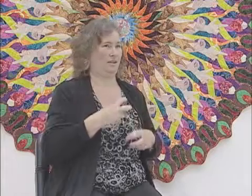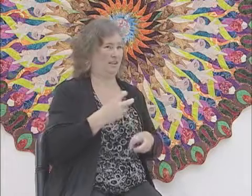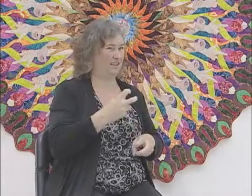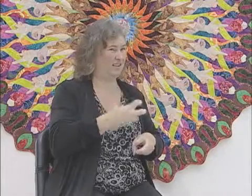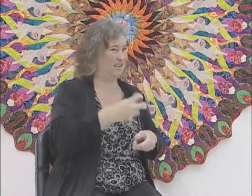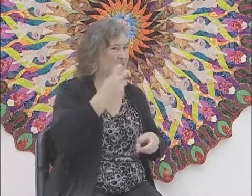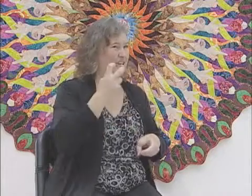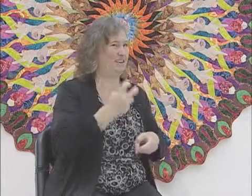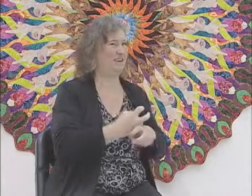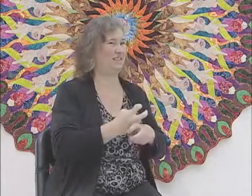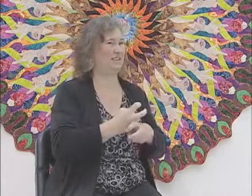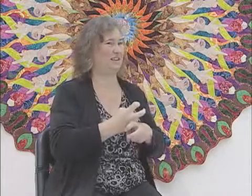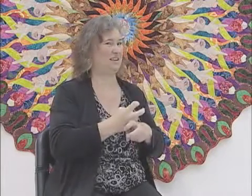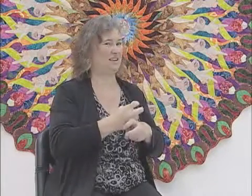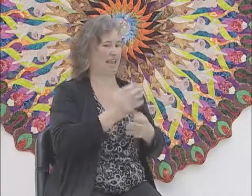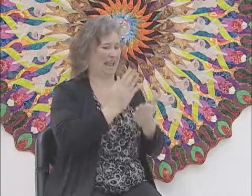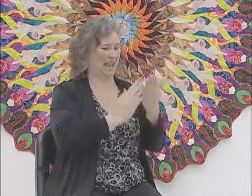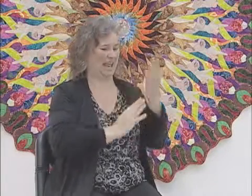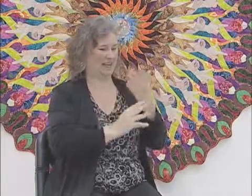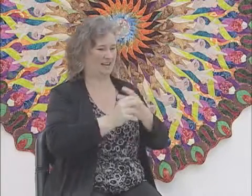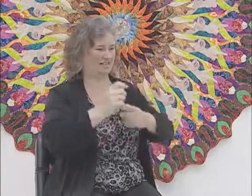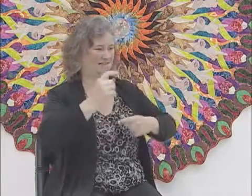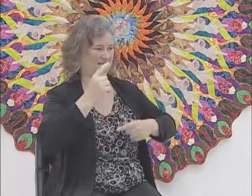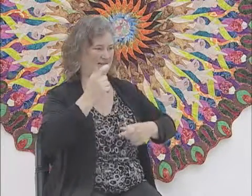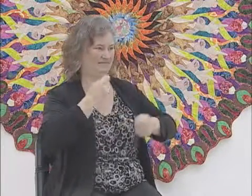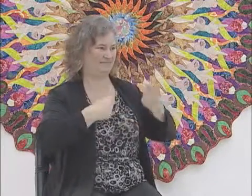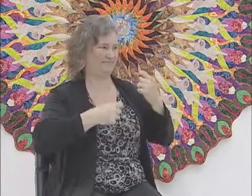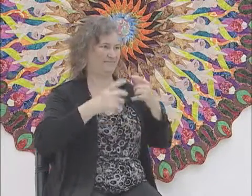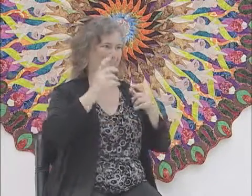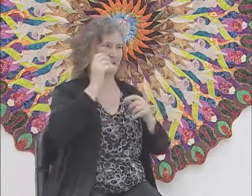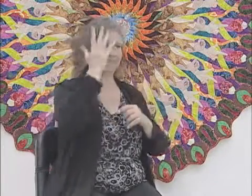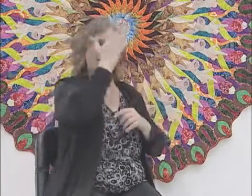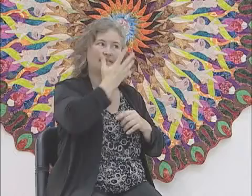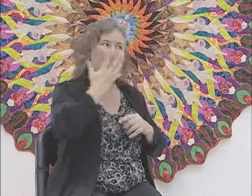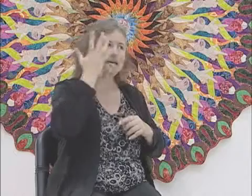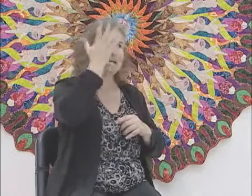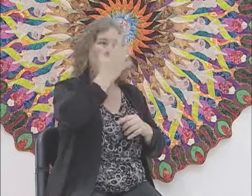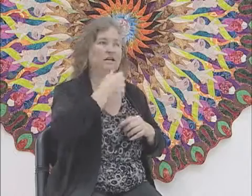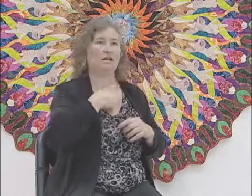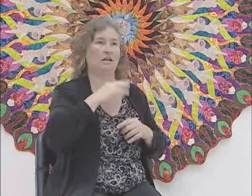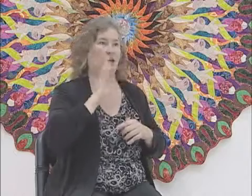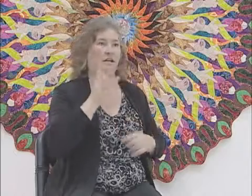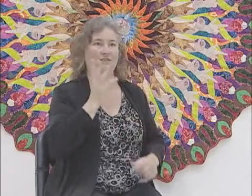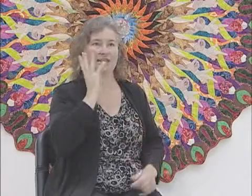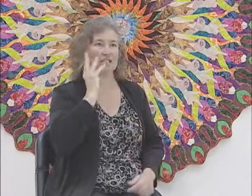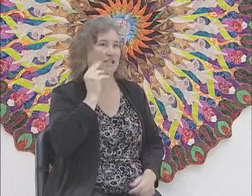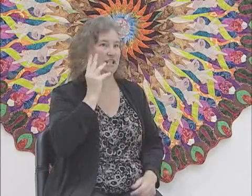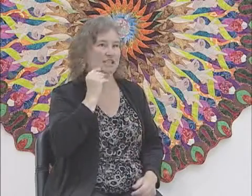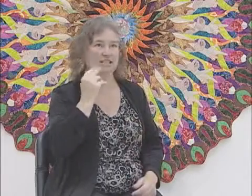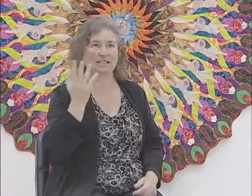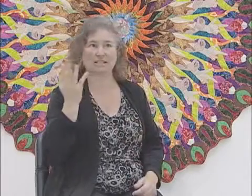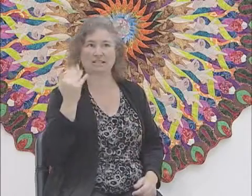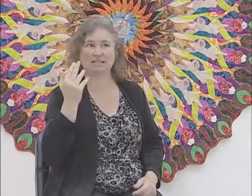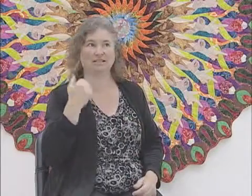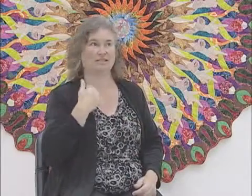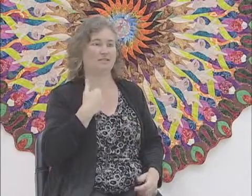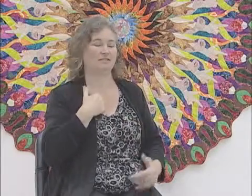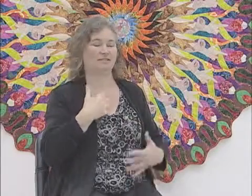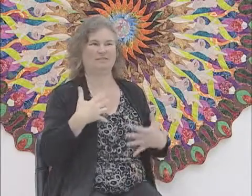was scared to try this because it would be so hard to represent hands and facial expression. This was something I had no